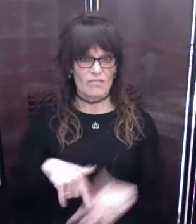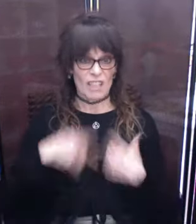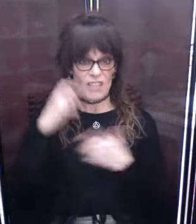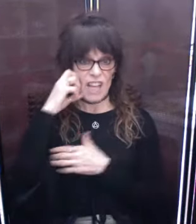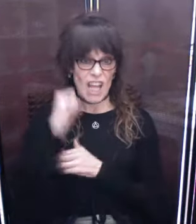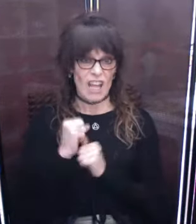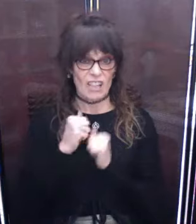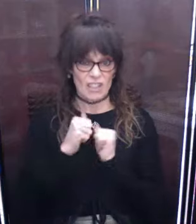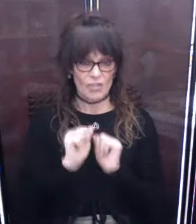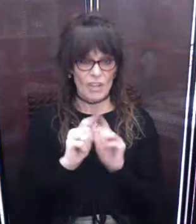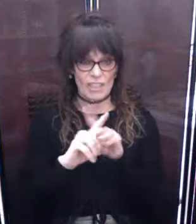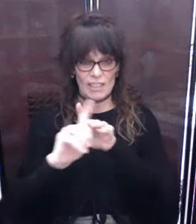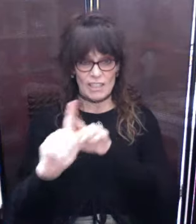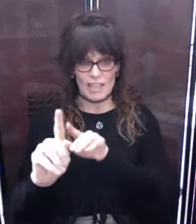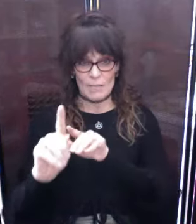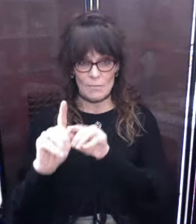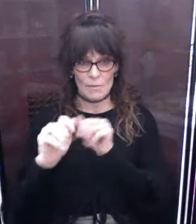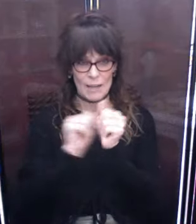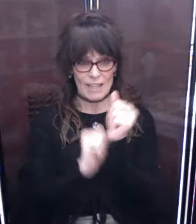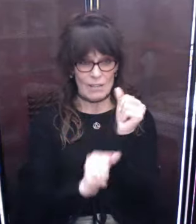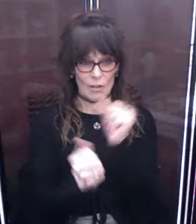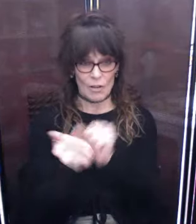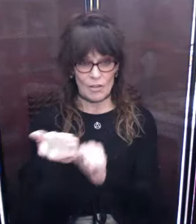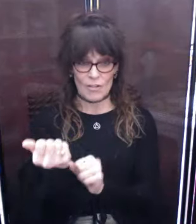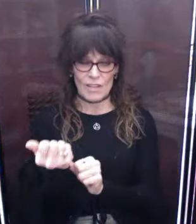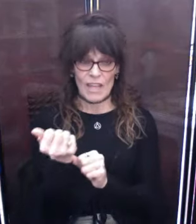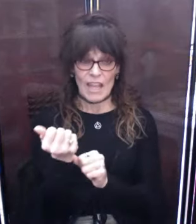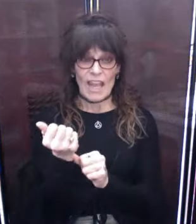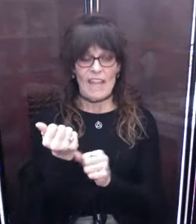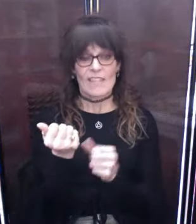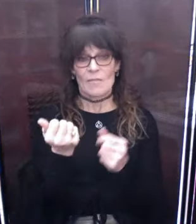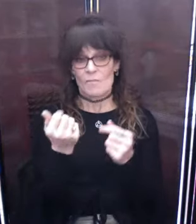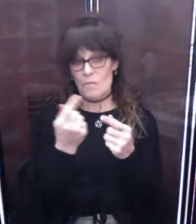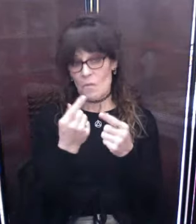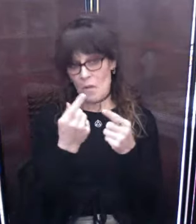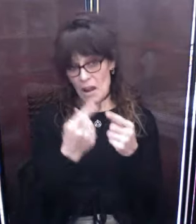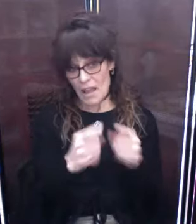committing suicide, and the outcome is you go to hell, that just didn't seem fair.